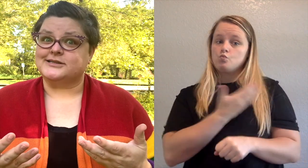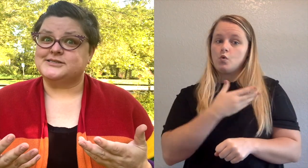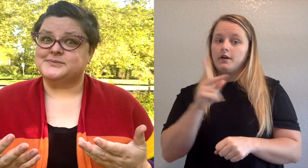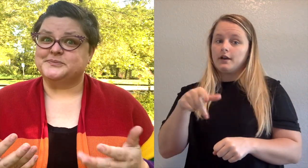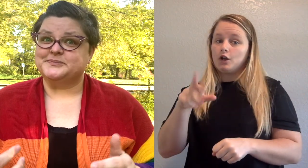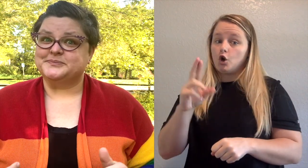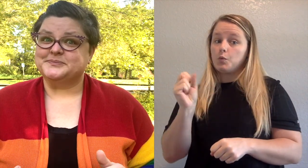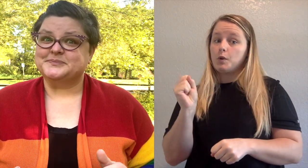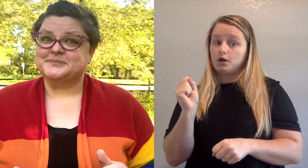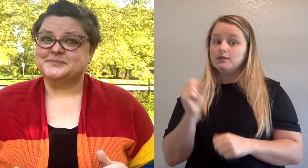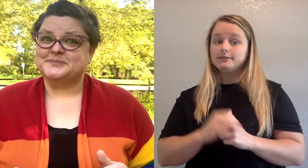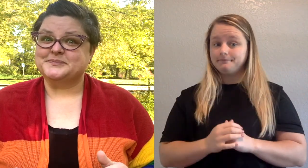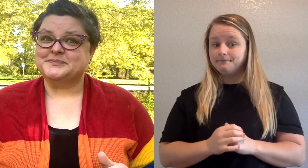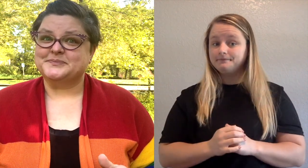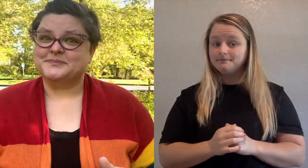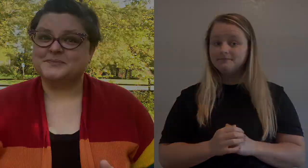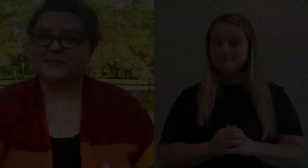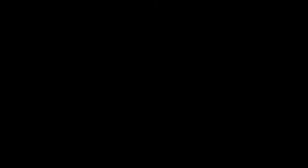parks.